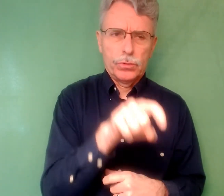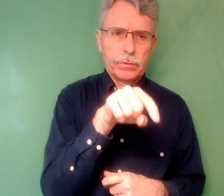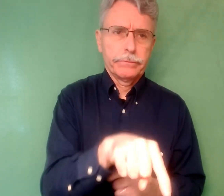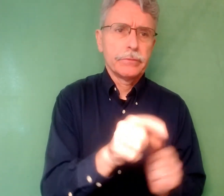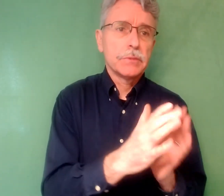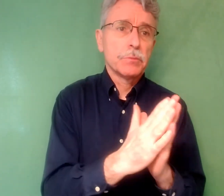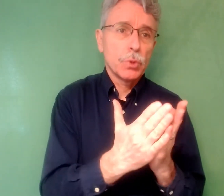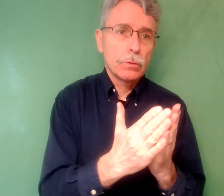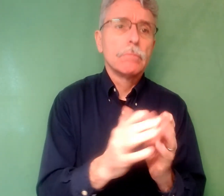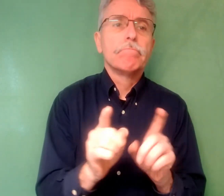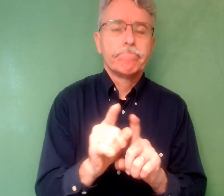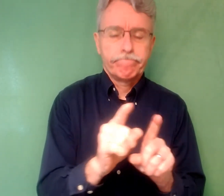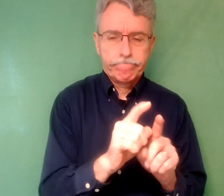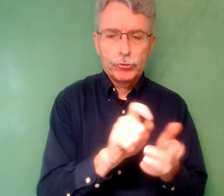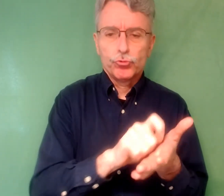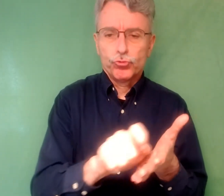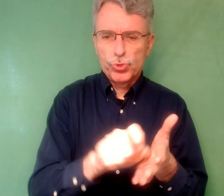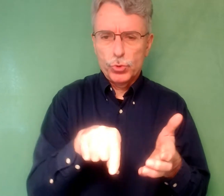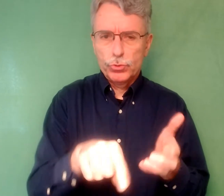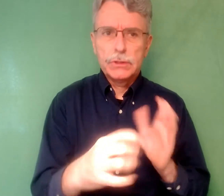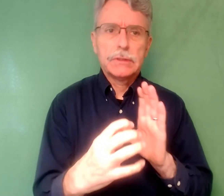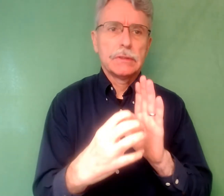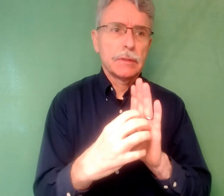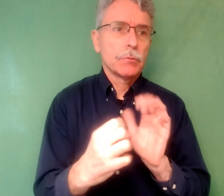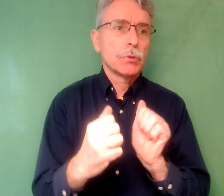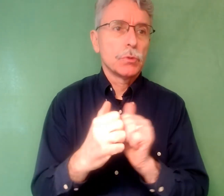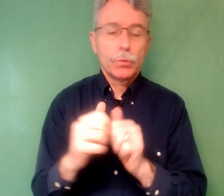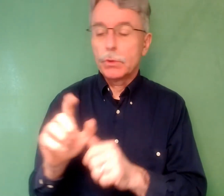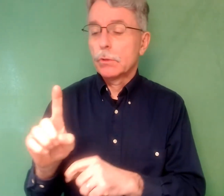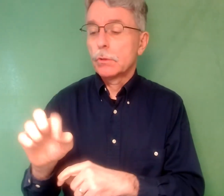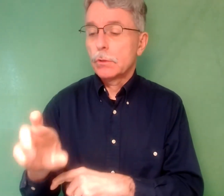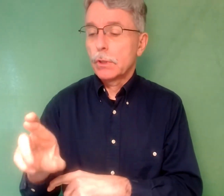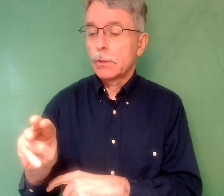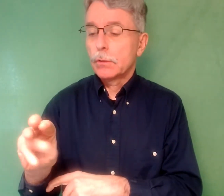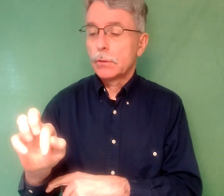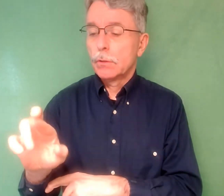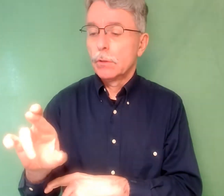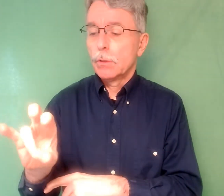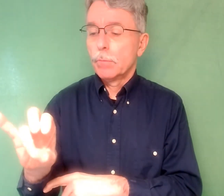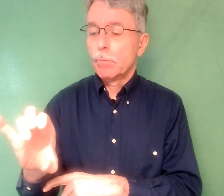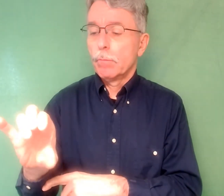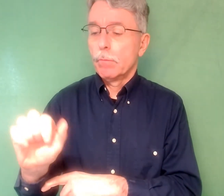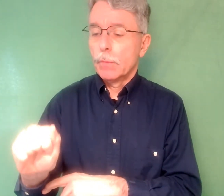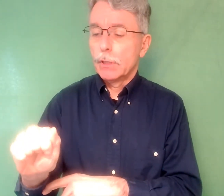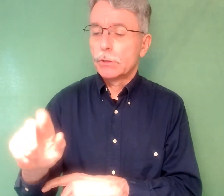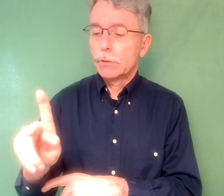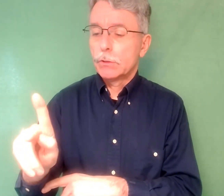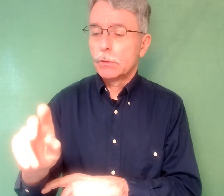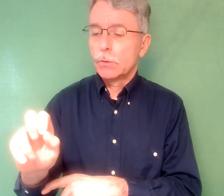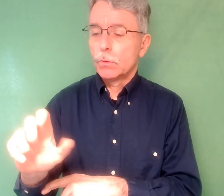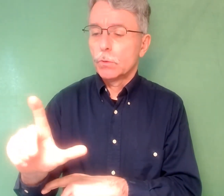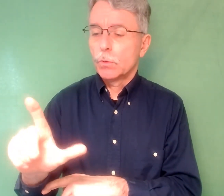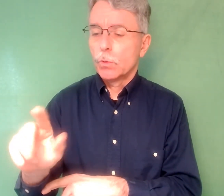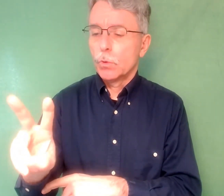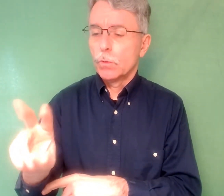post-secondary, medical and social service settings. Dr. Guthmann was the founding director of the Minnesota Substance Abuse